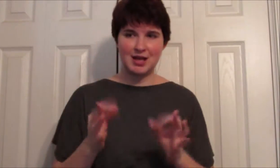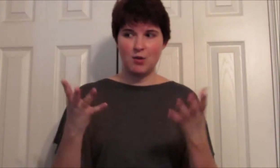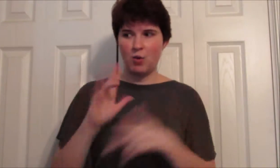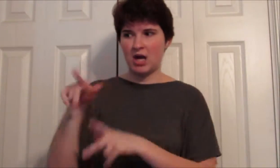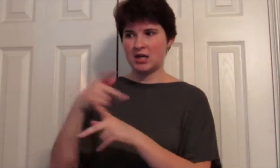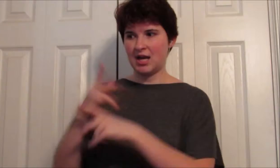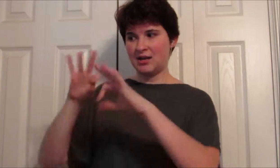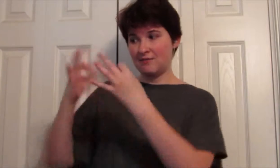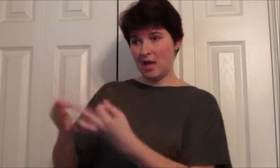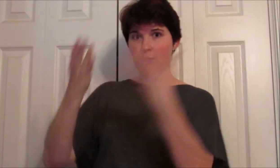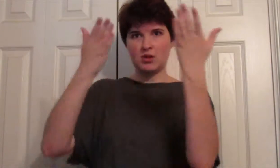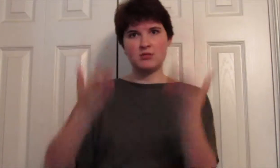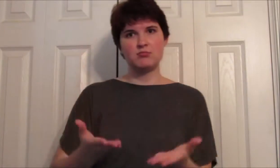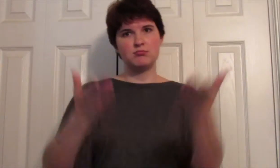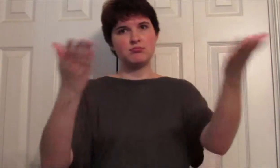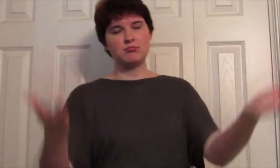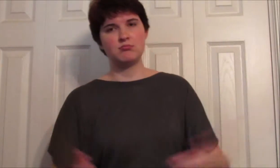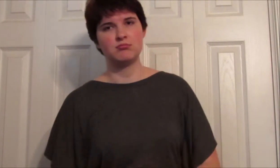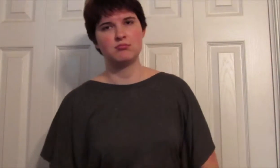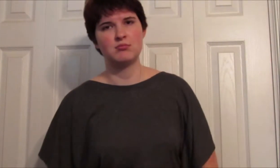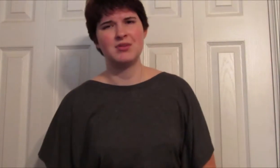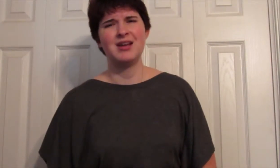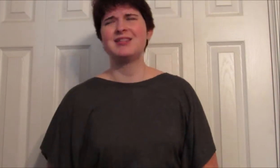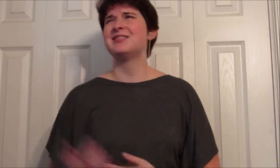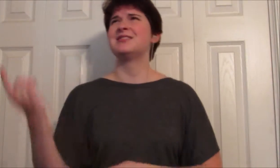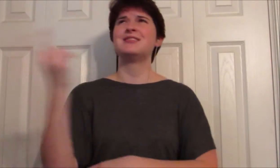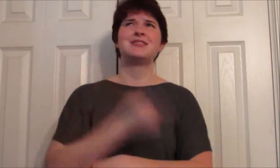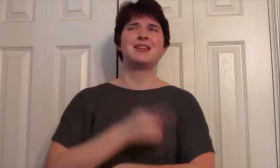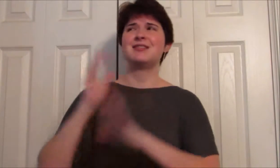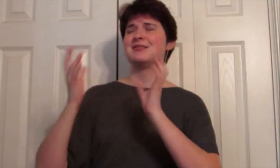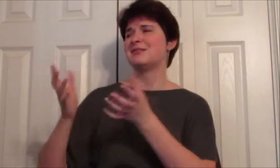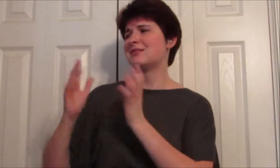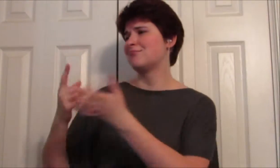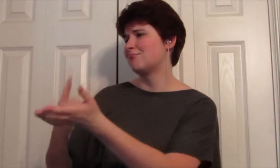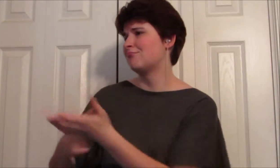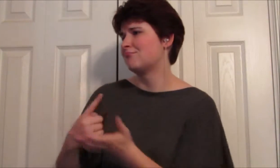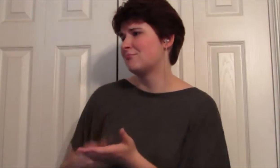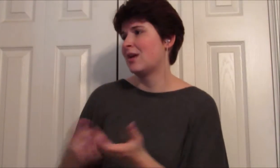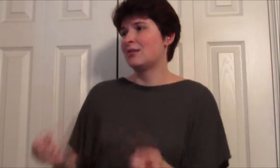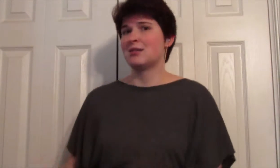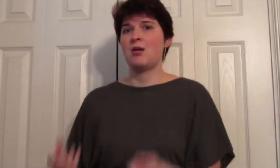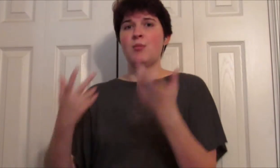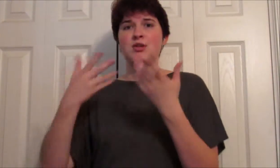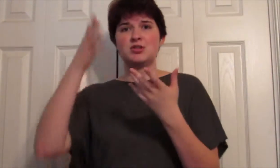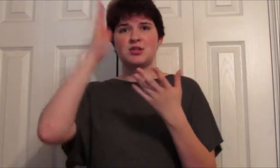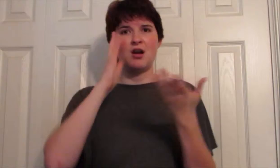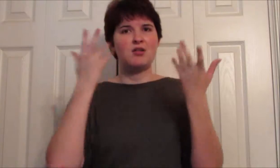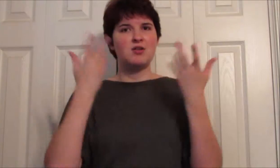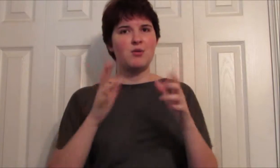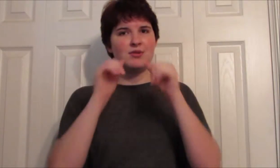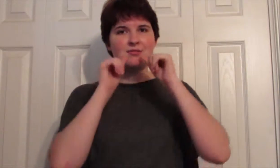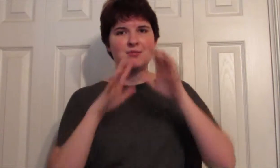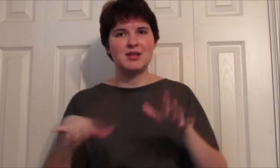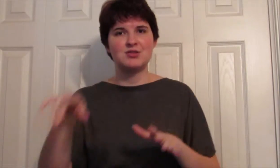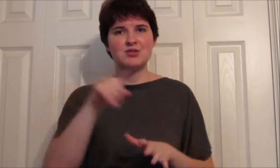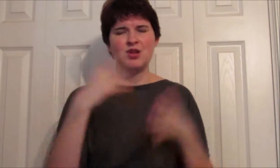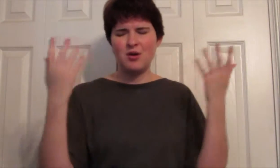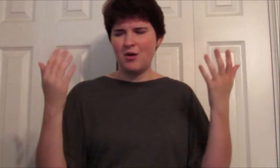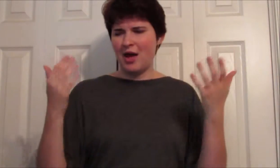choose what type of family you are going to be. Just spend a day talking about how much God has already done for you and